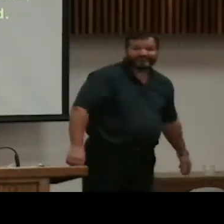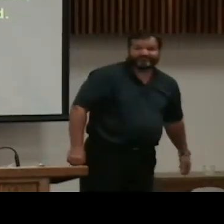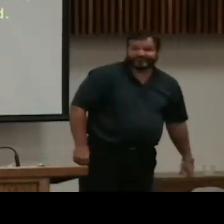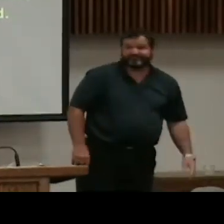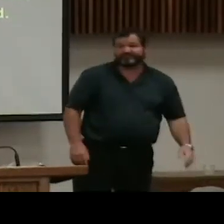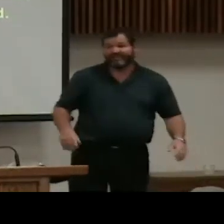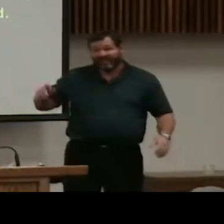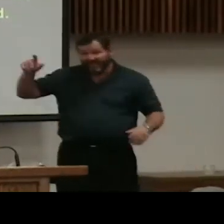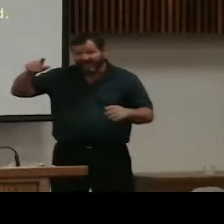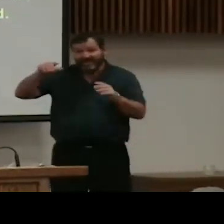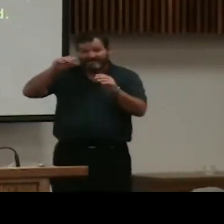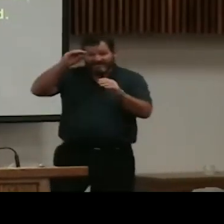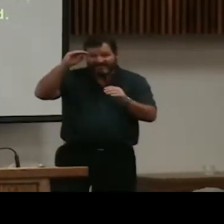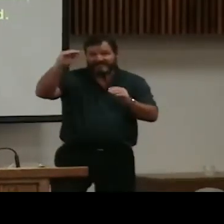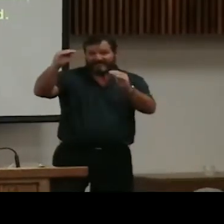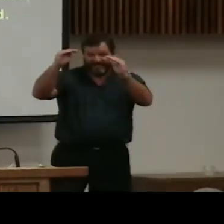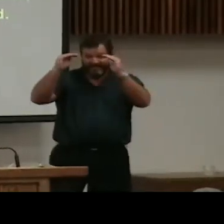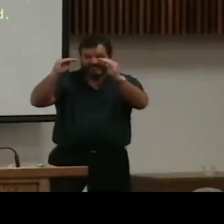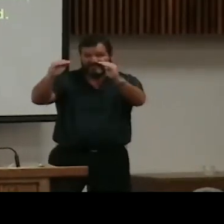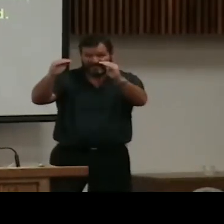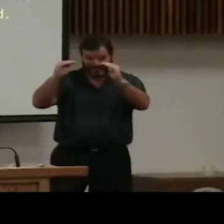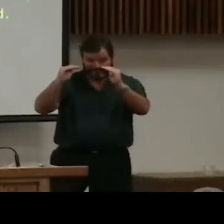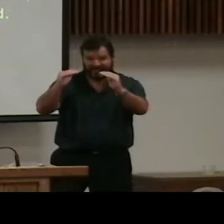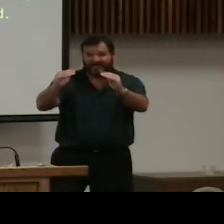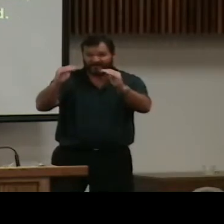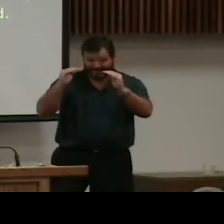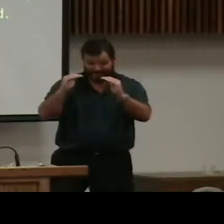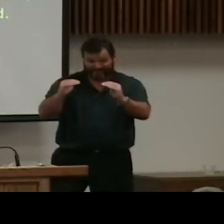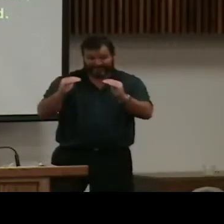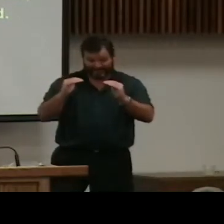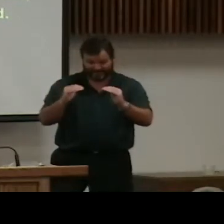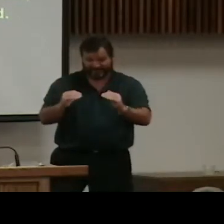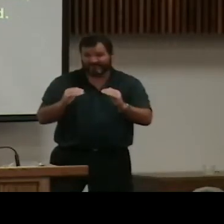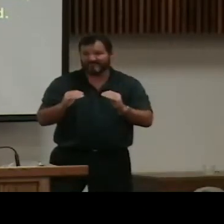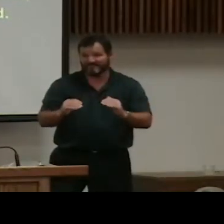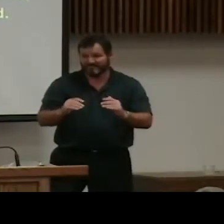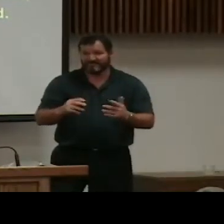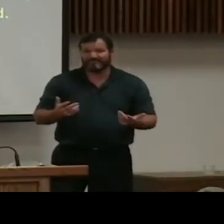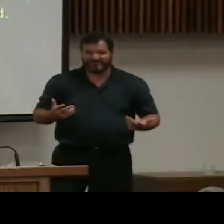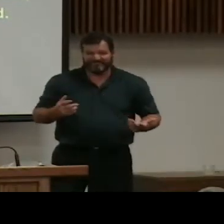And we're to be slaughtered. You see verse after verse after verse here?